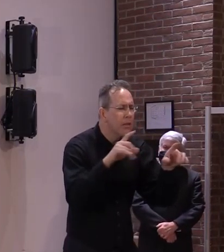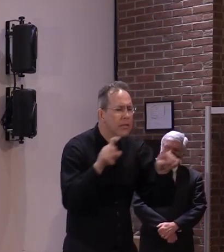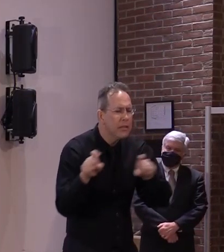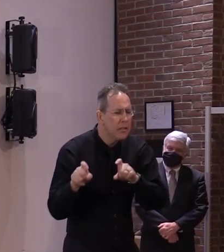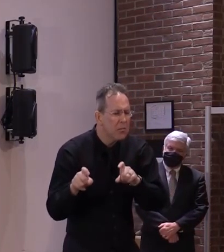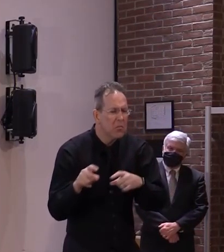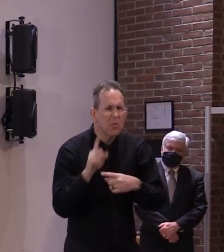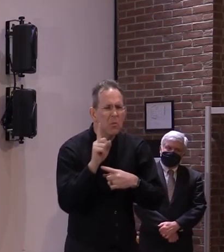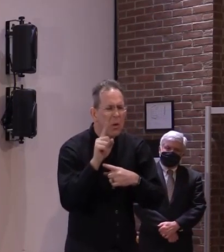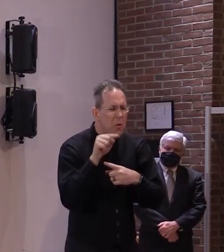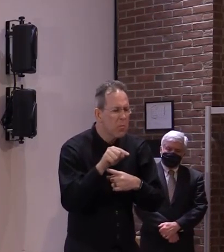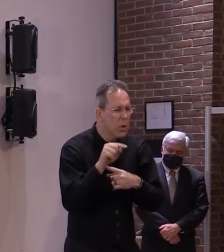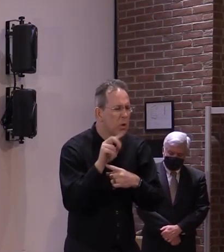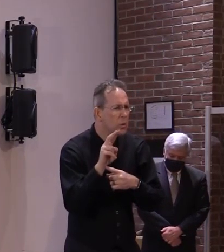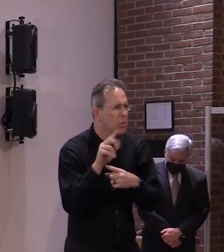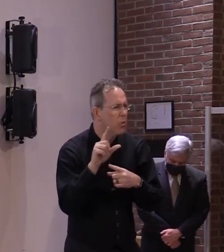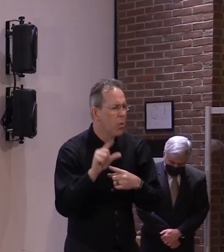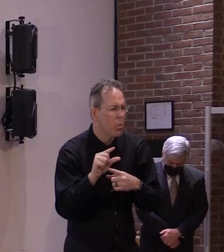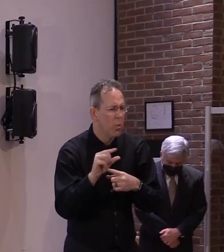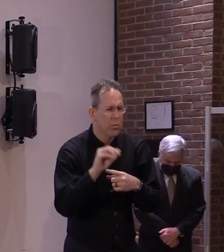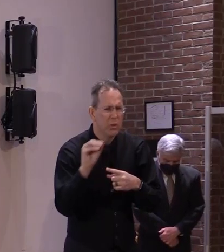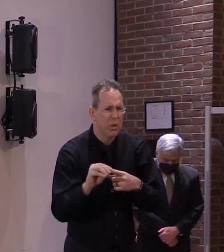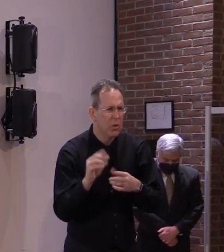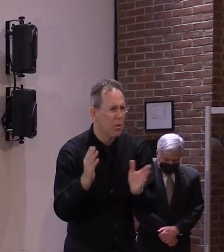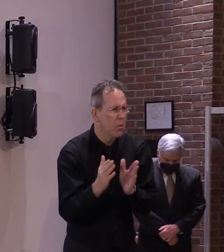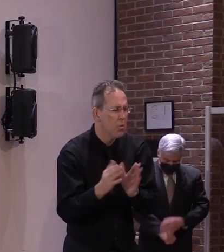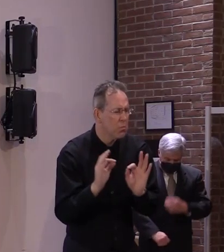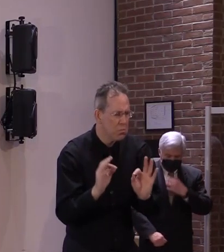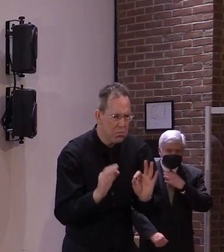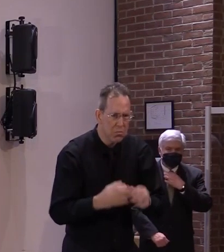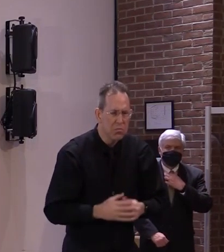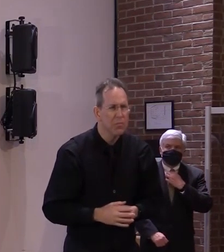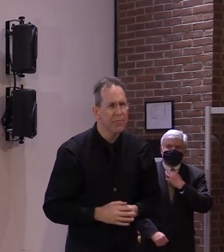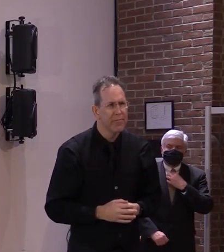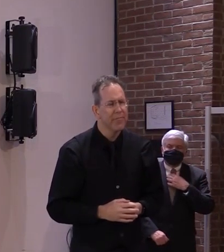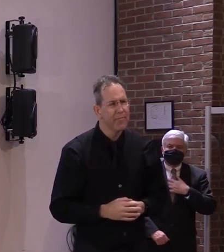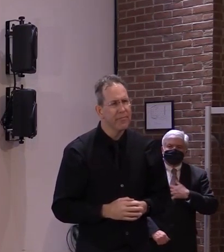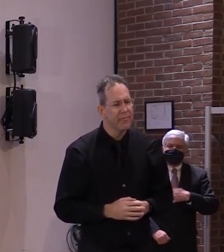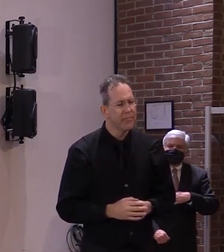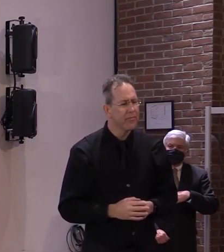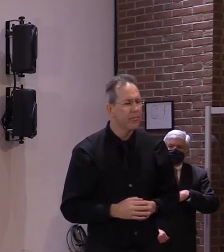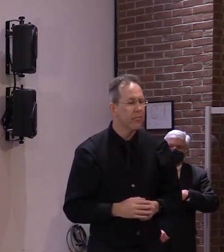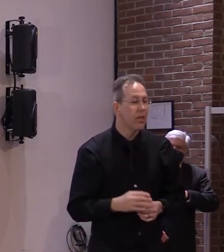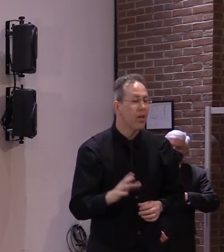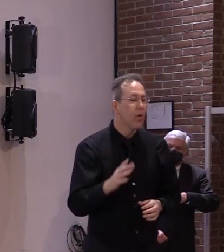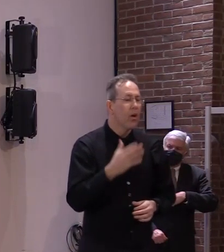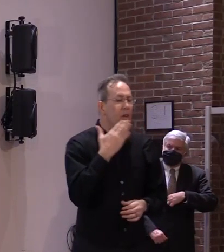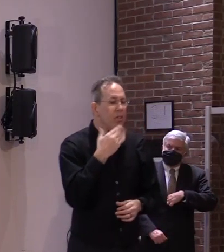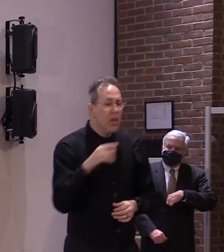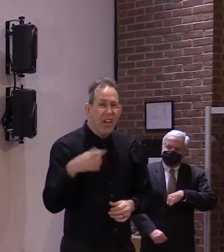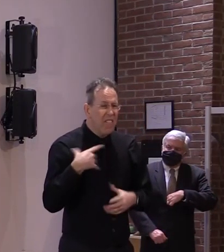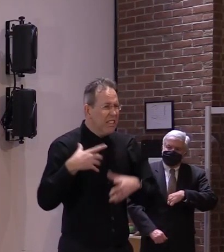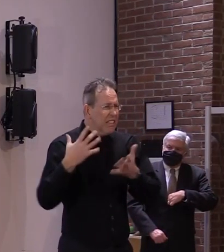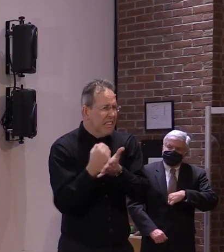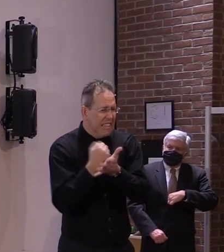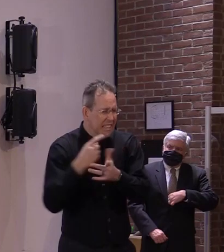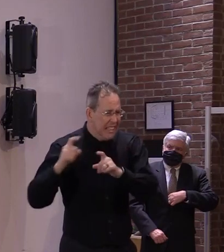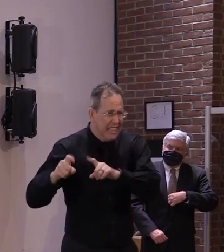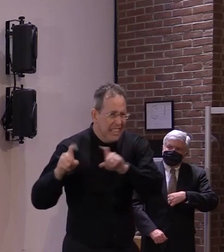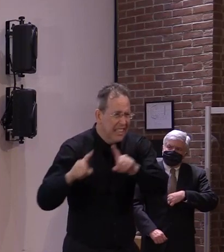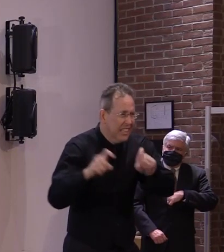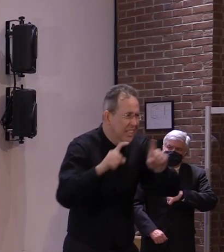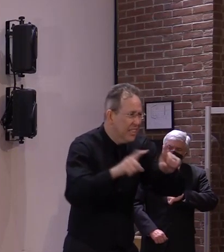7-day average case counts, but also ongoing aggressive testing. More than 6,000 tests per day were done in the